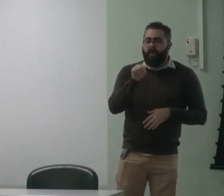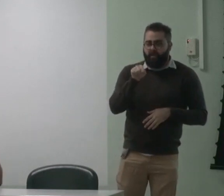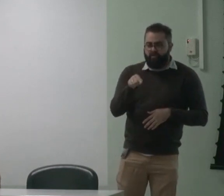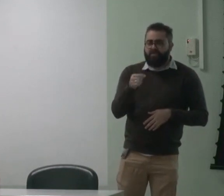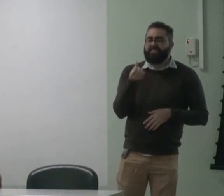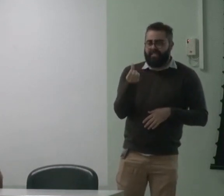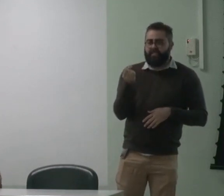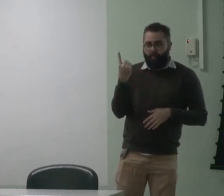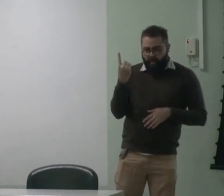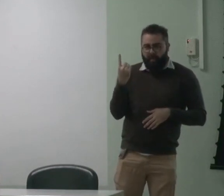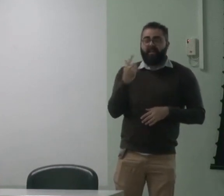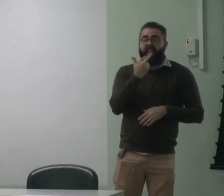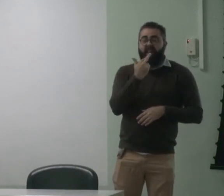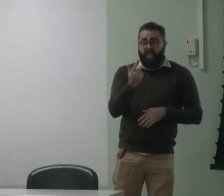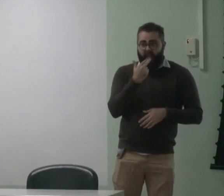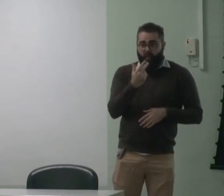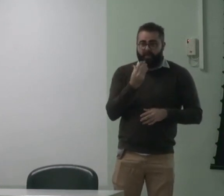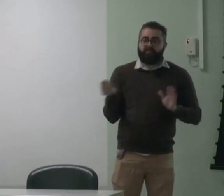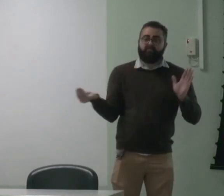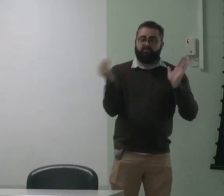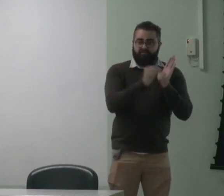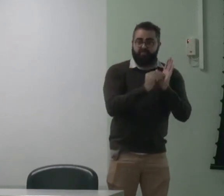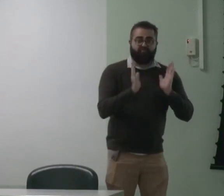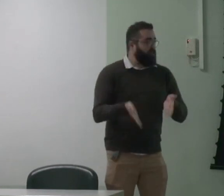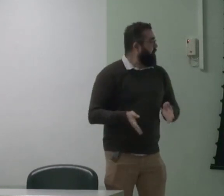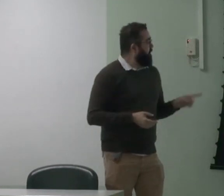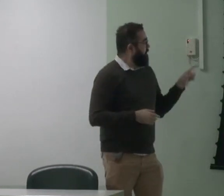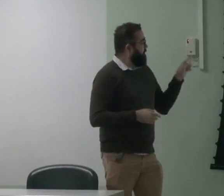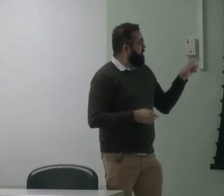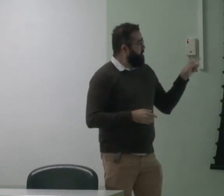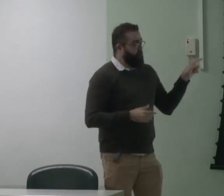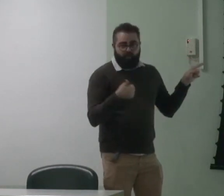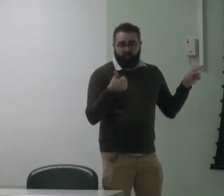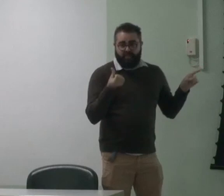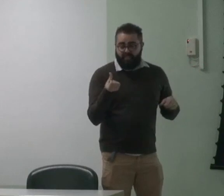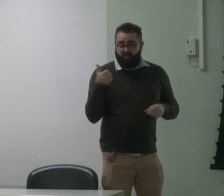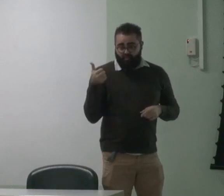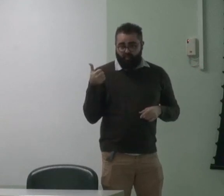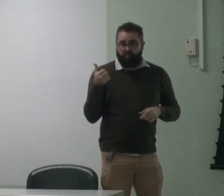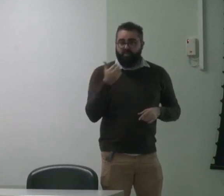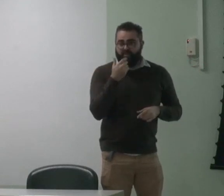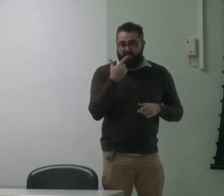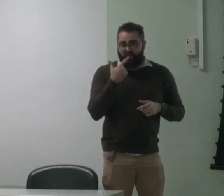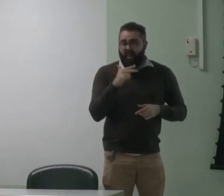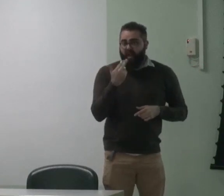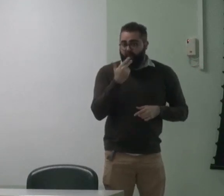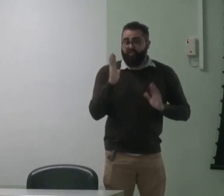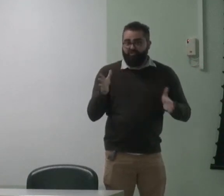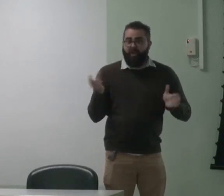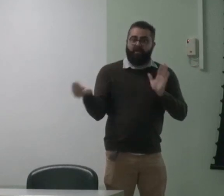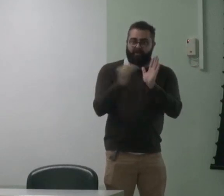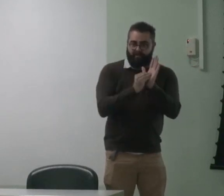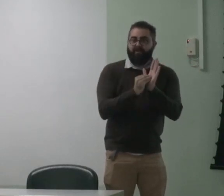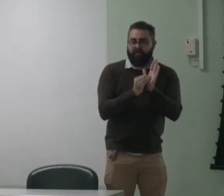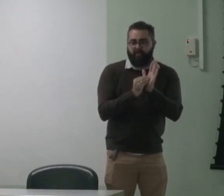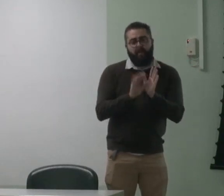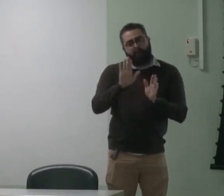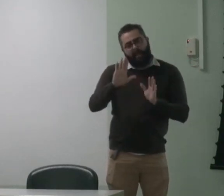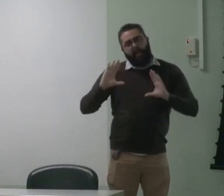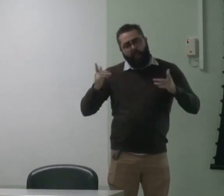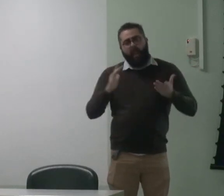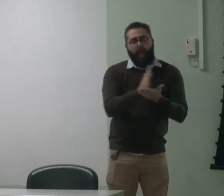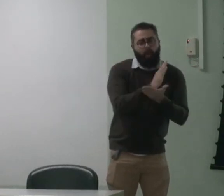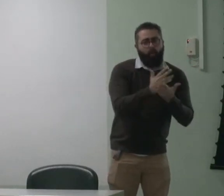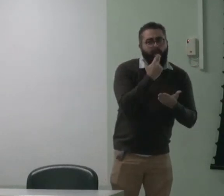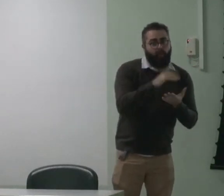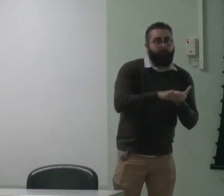various degrees. Like, not all the languages have significant, sizable data. The languages